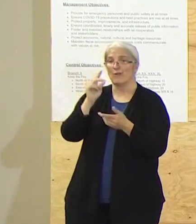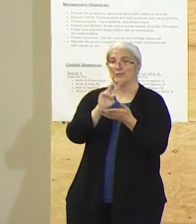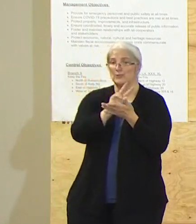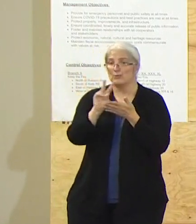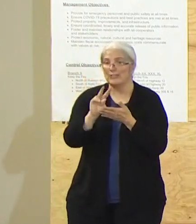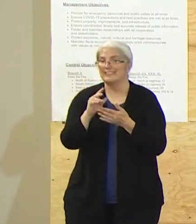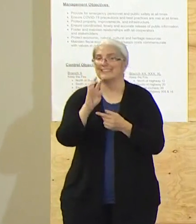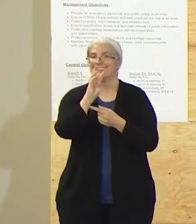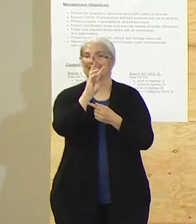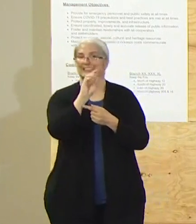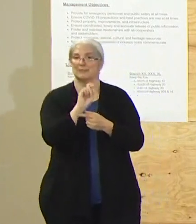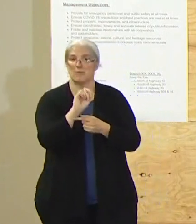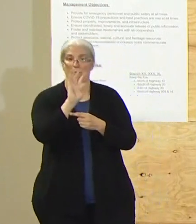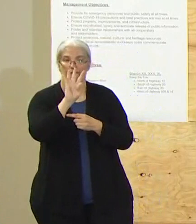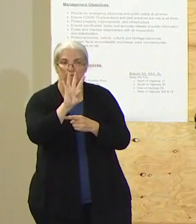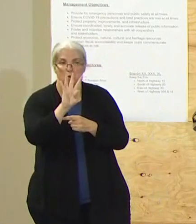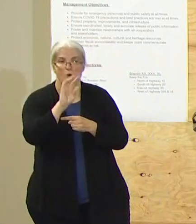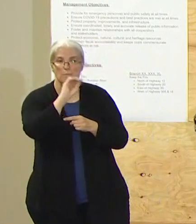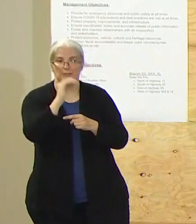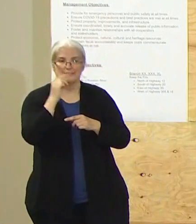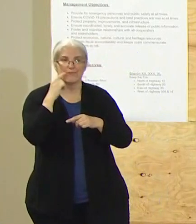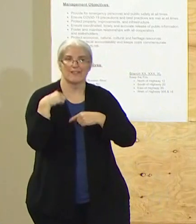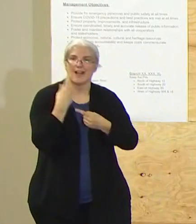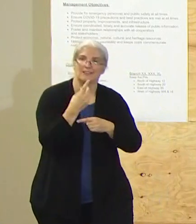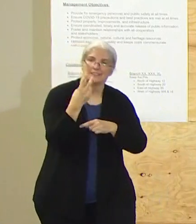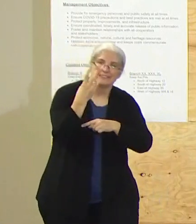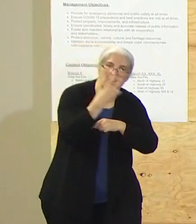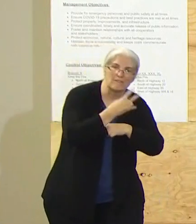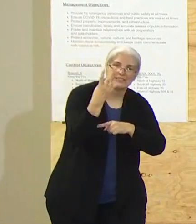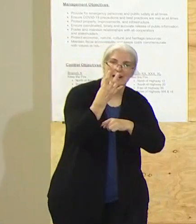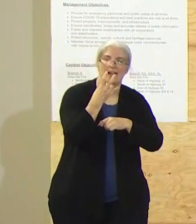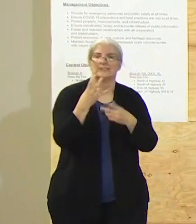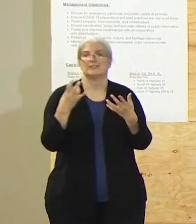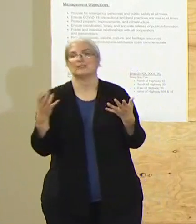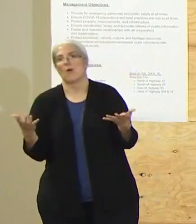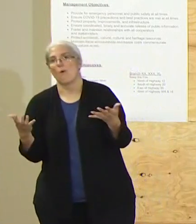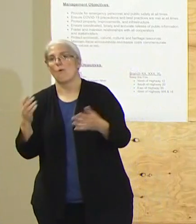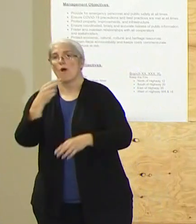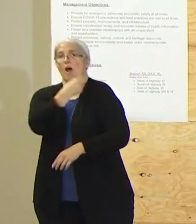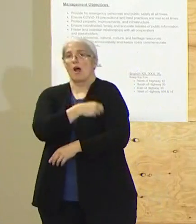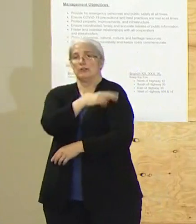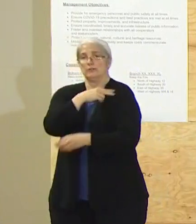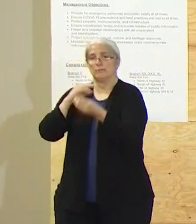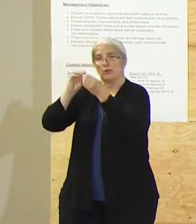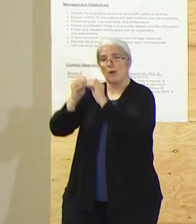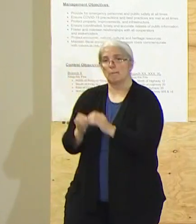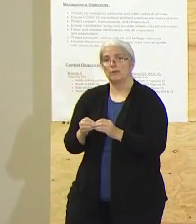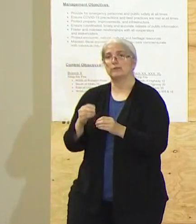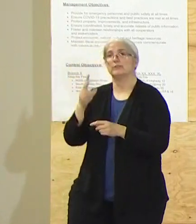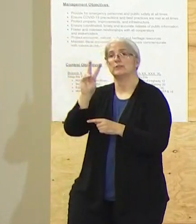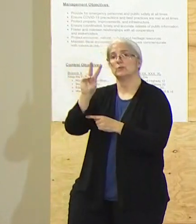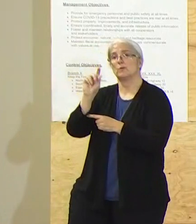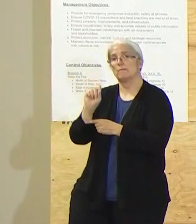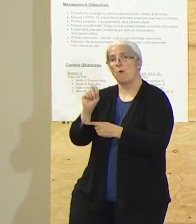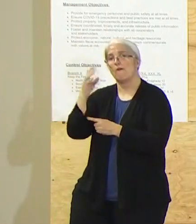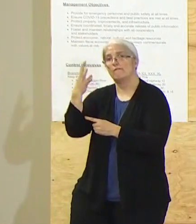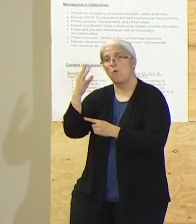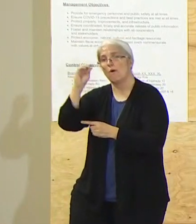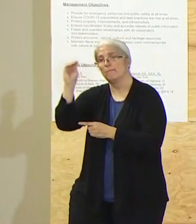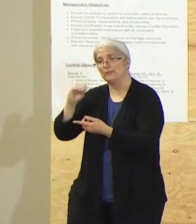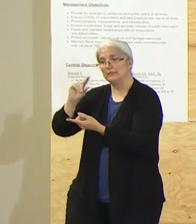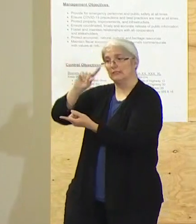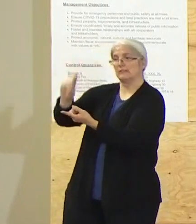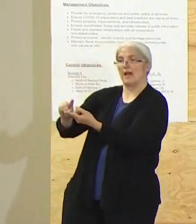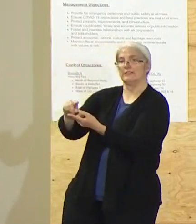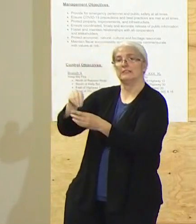hospitalizations trending down again today. We are announcing a 2.4% decline in hospitalizations, 1.5% decline in ICU